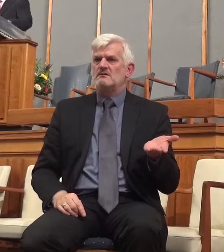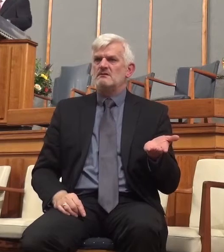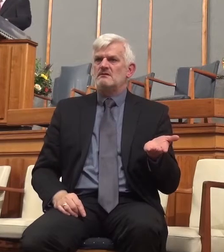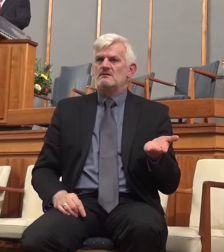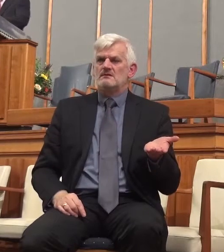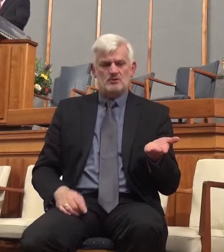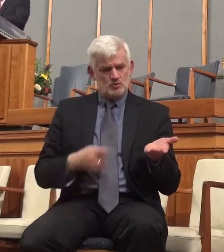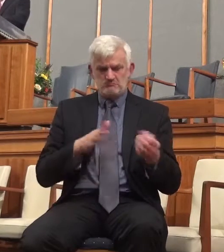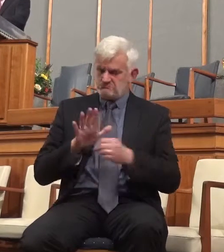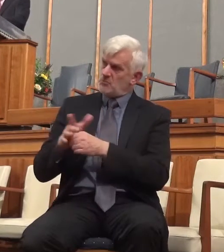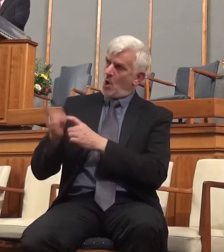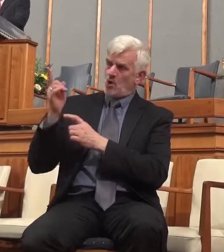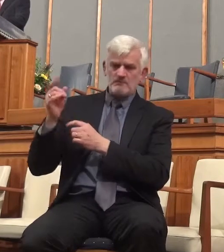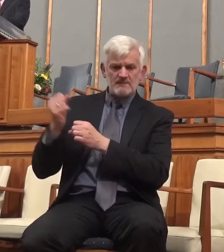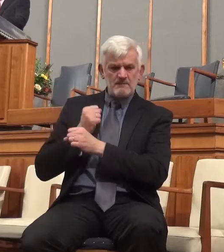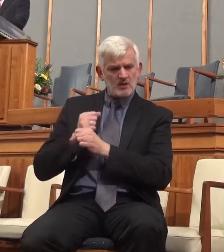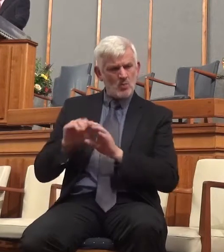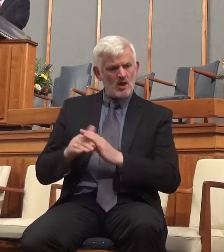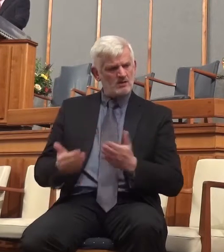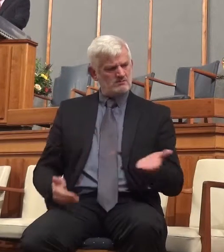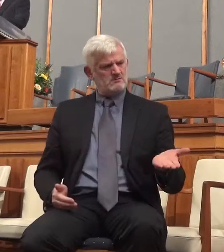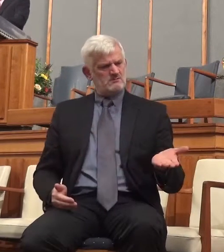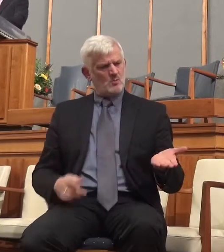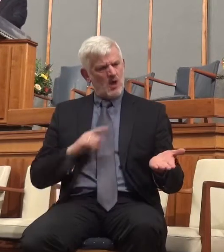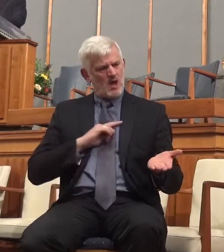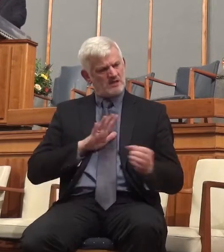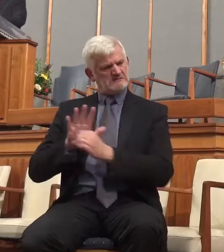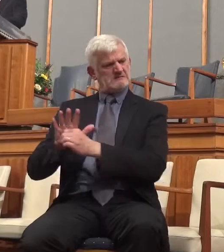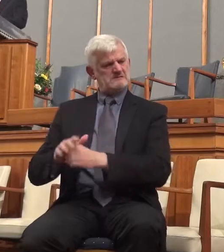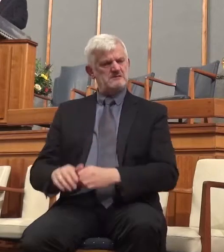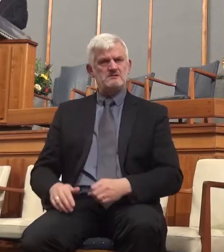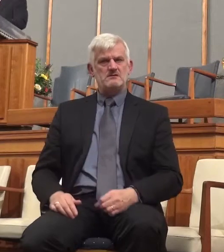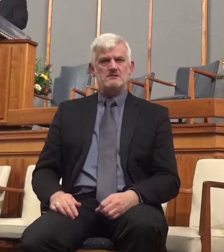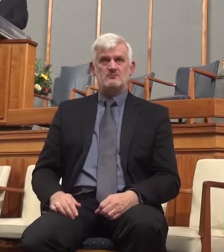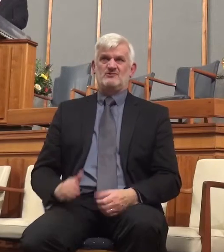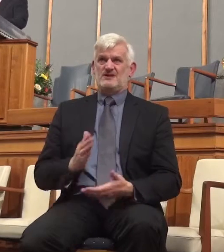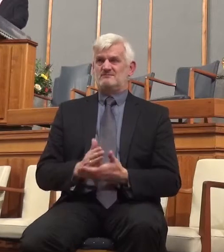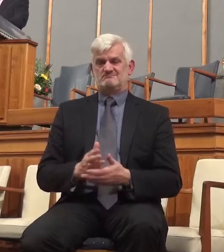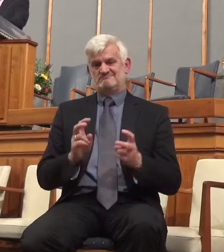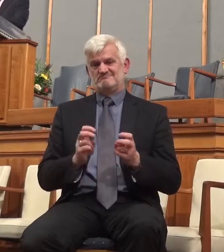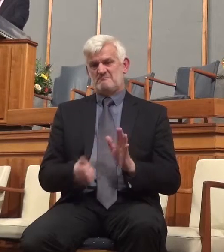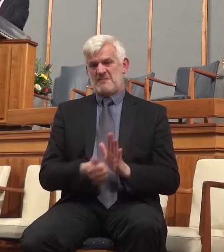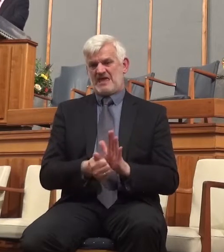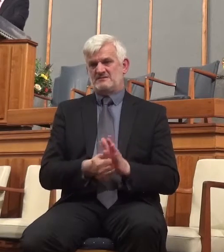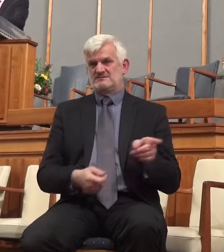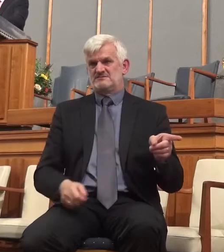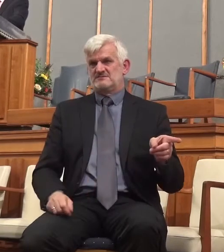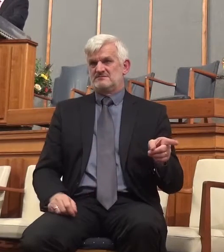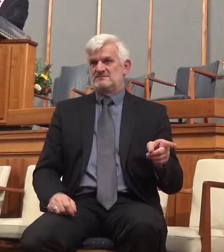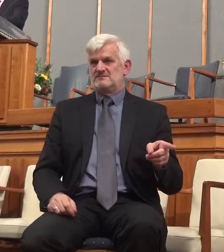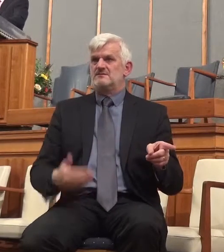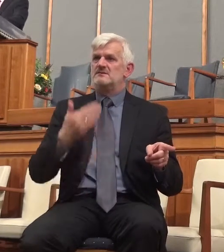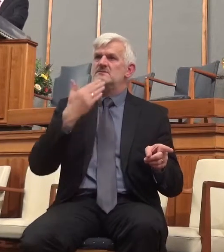of the world and his purpose for you? It's a form of madness, dear friends. Don't